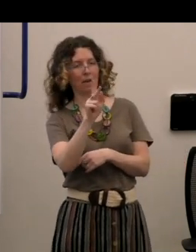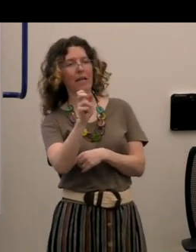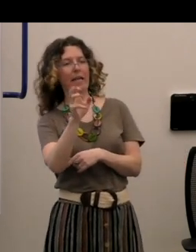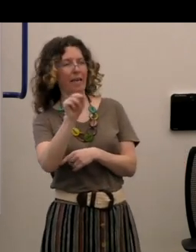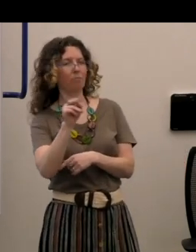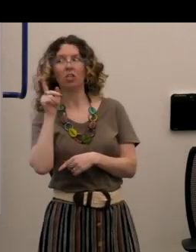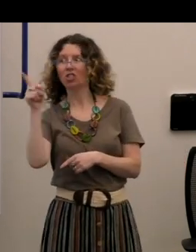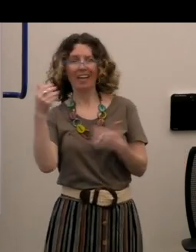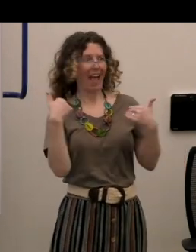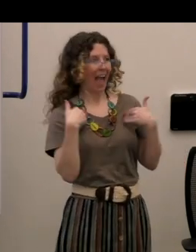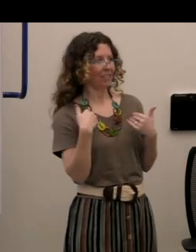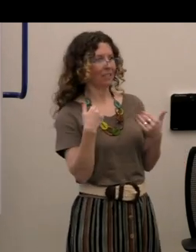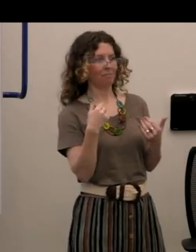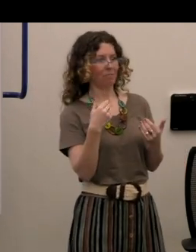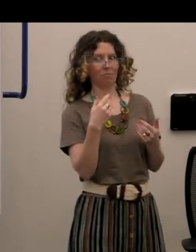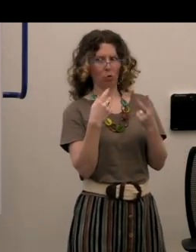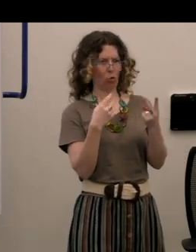Christine Sun Kim.